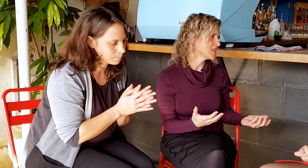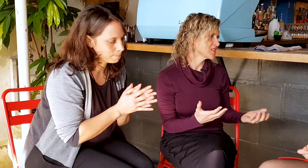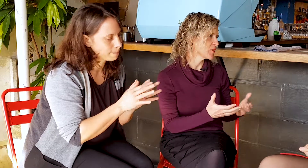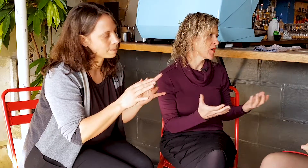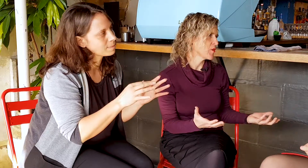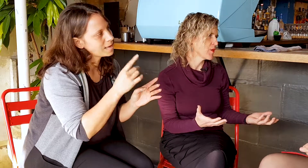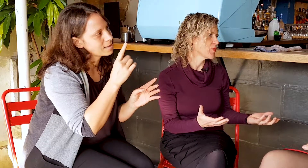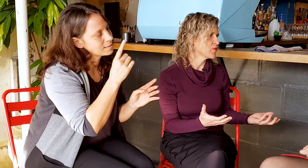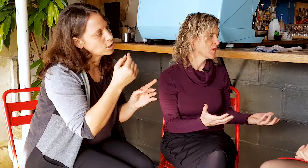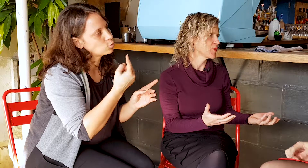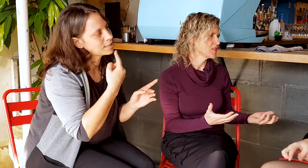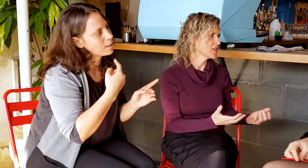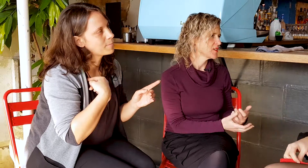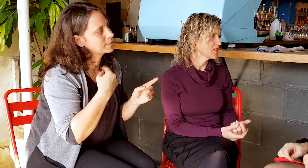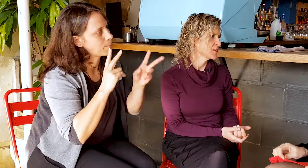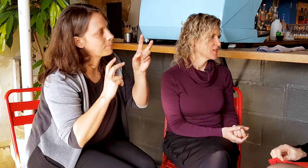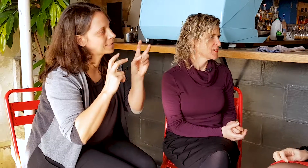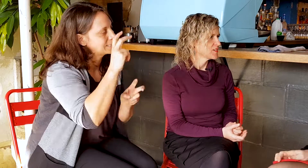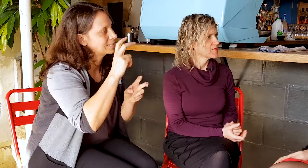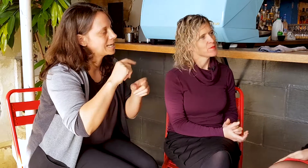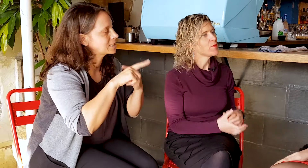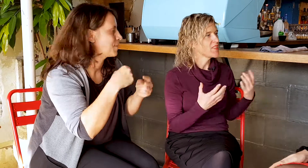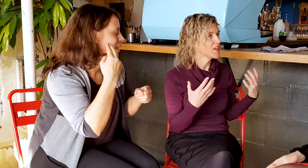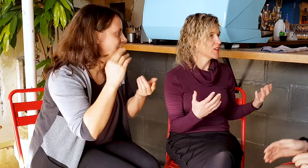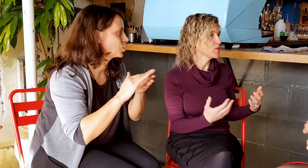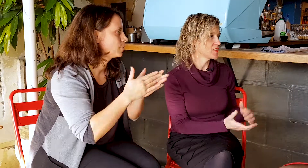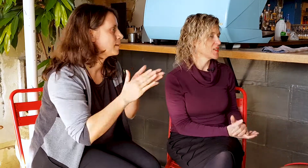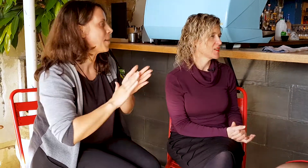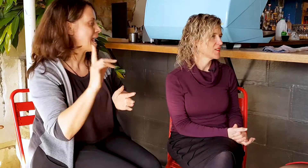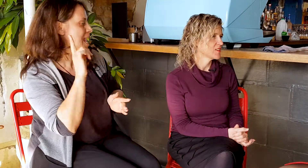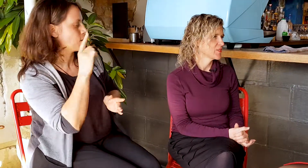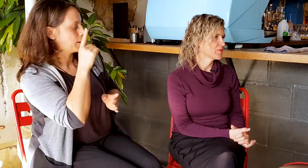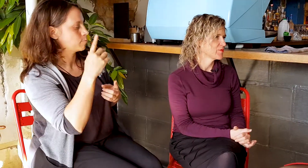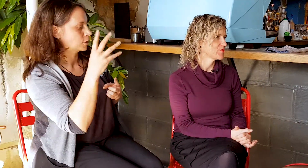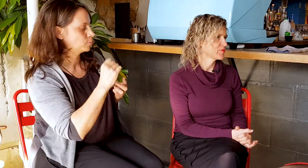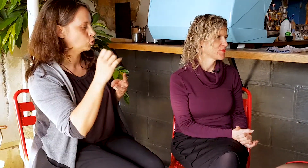misunderstandings about your community, by the hearing community?